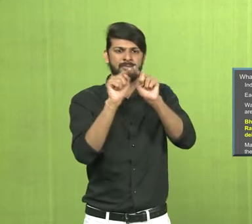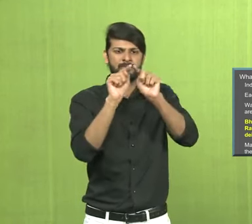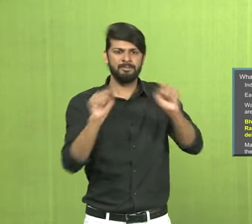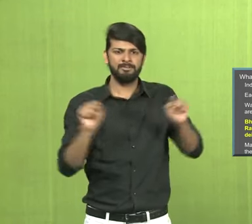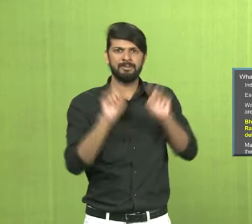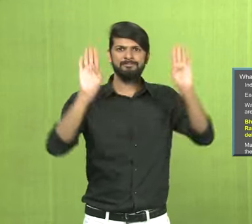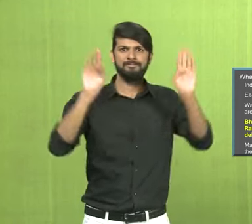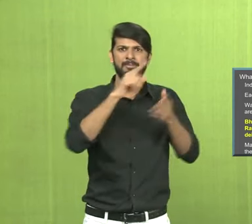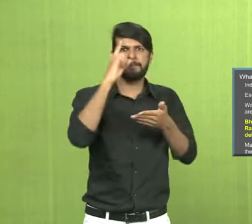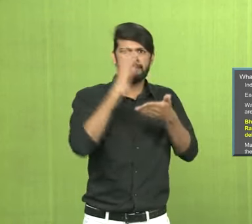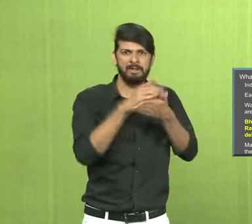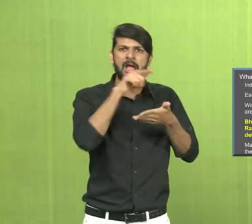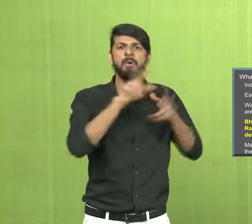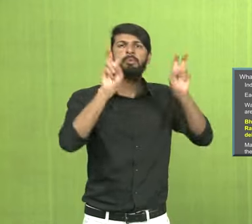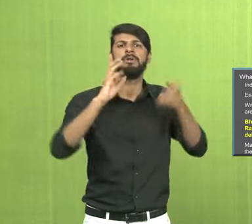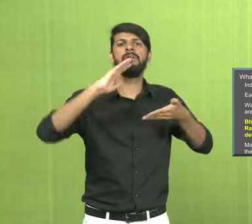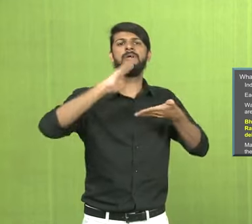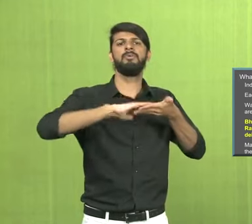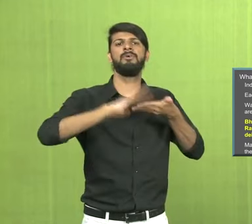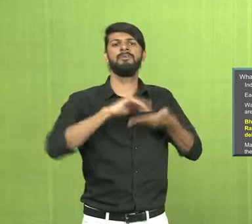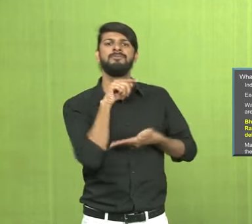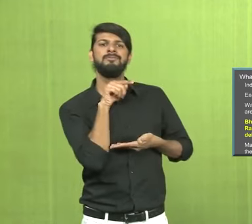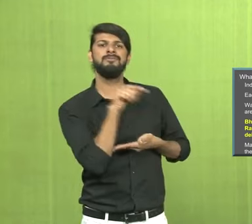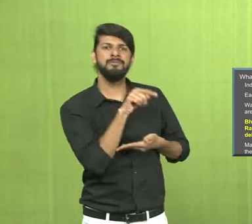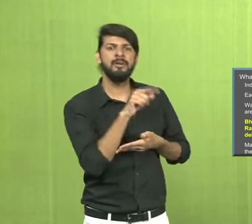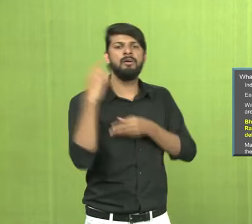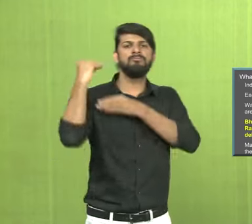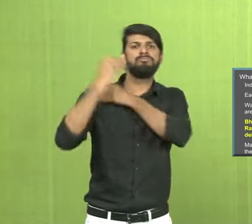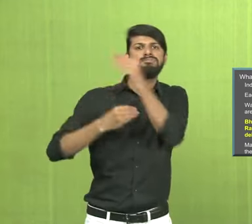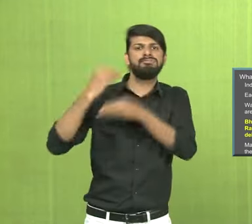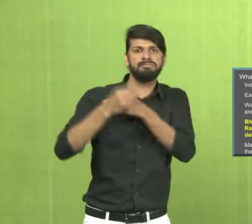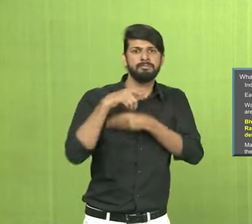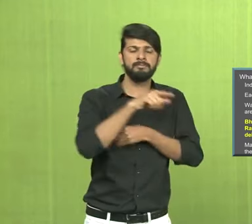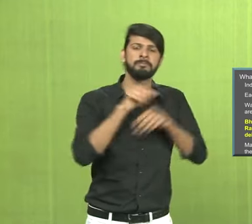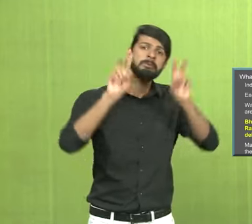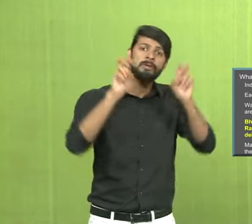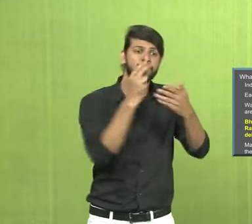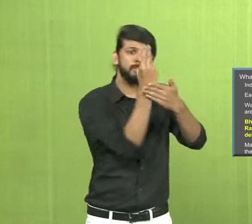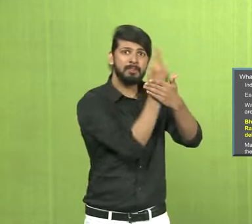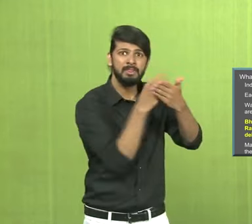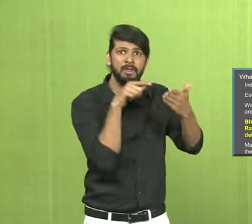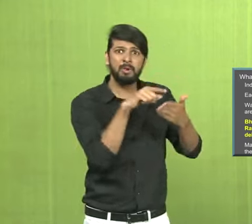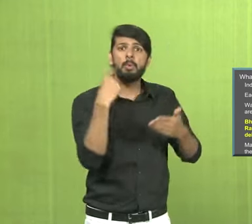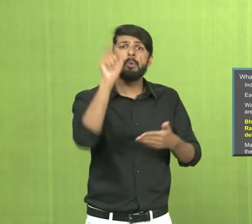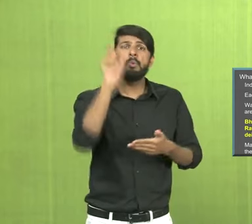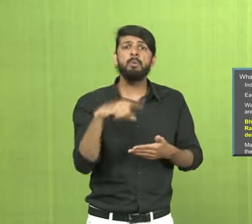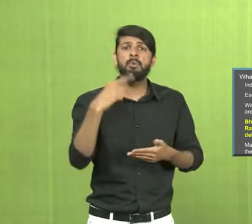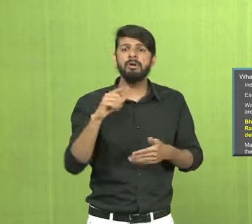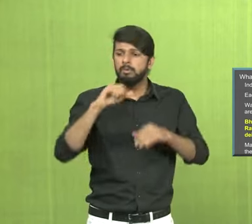it's a mural which is painted specifically for weddings, and traditionally the